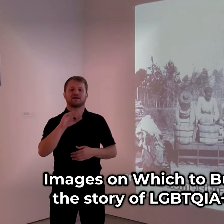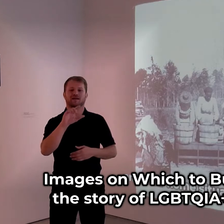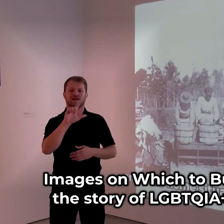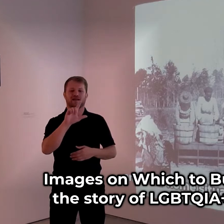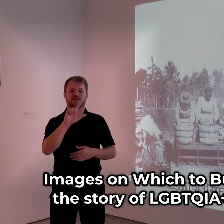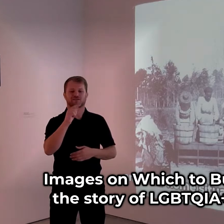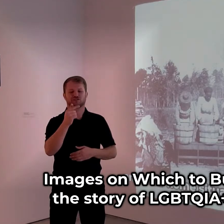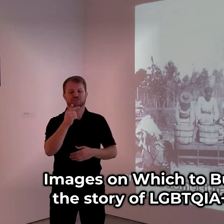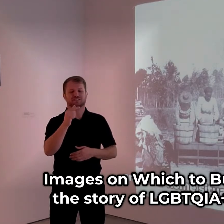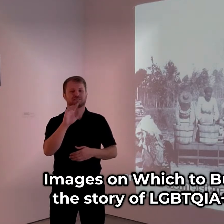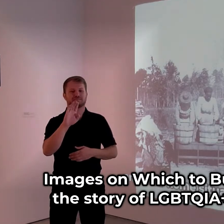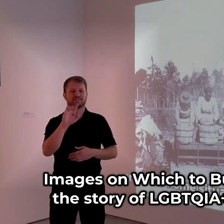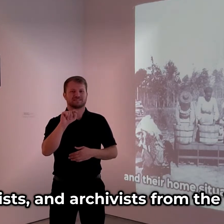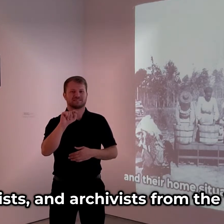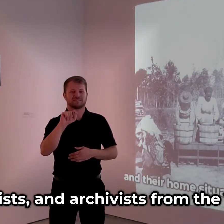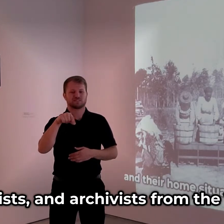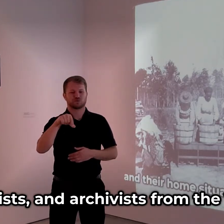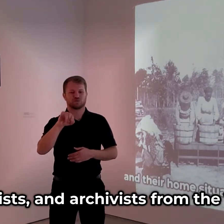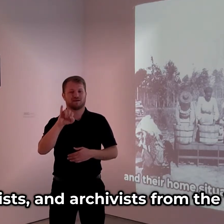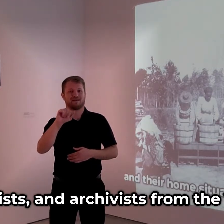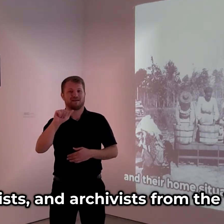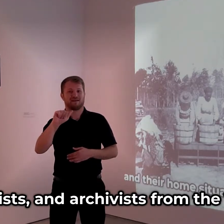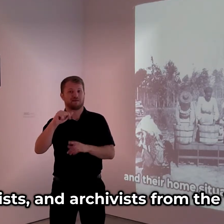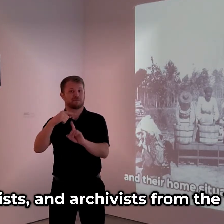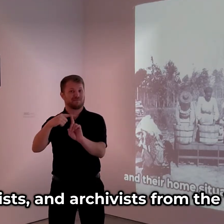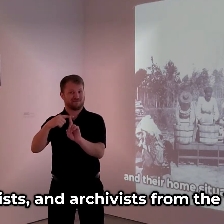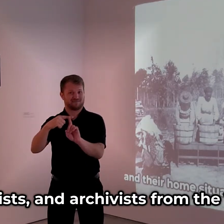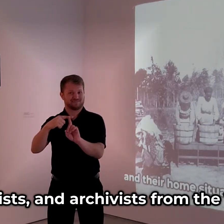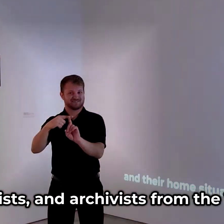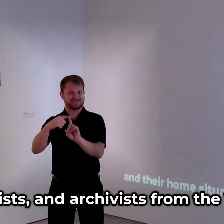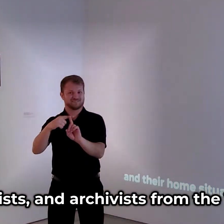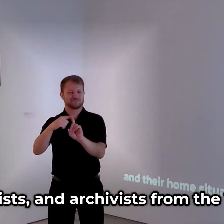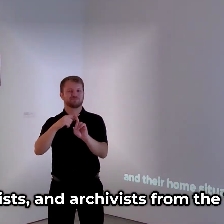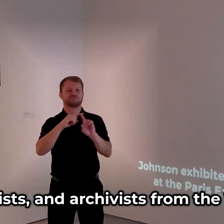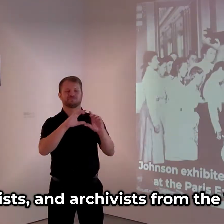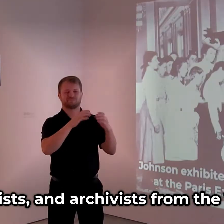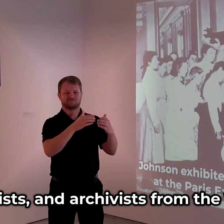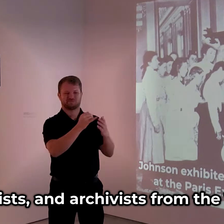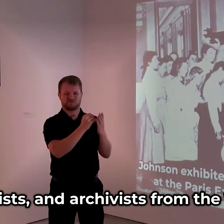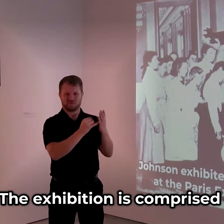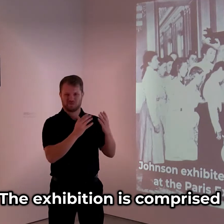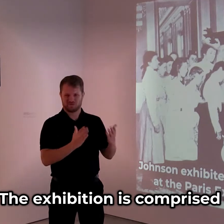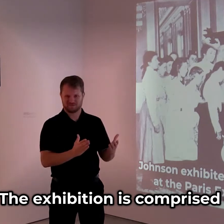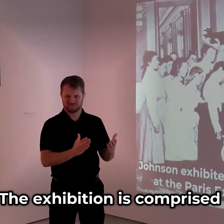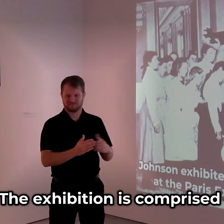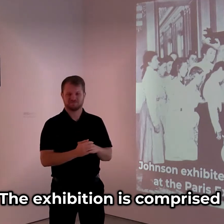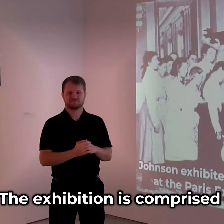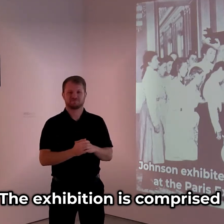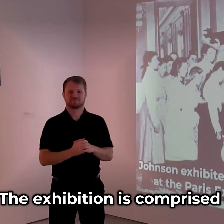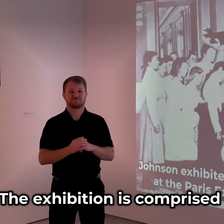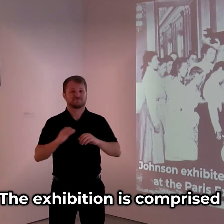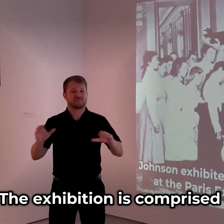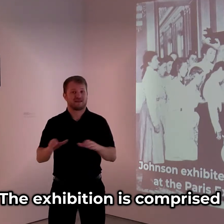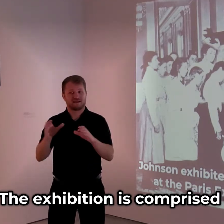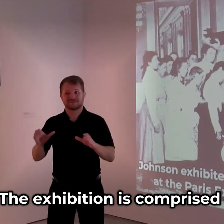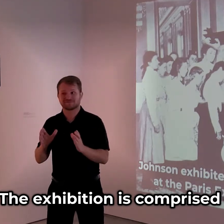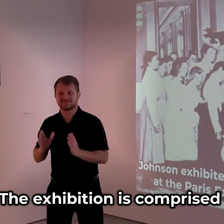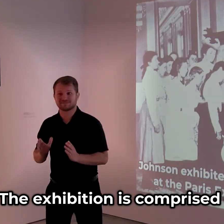LGBTQIA+ artist, activist, and archivist from the 1970s, 80s, and 90s.